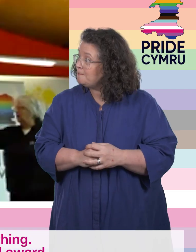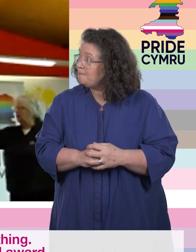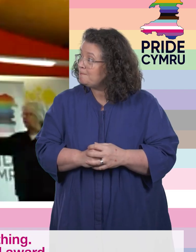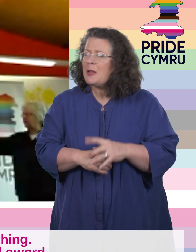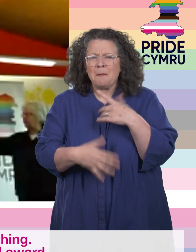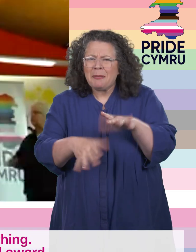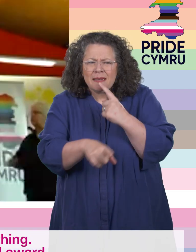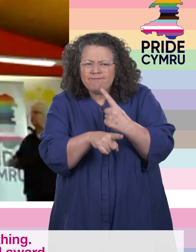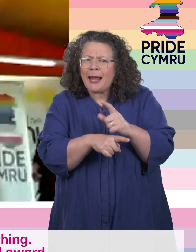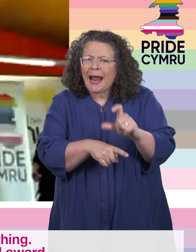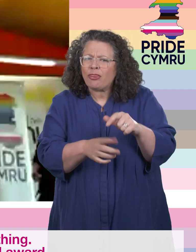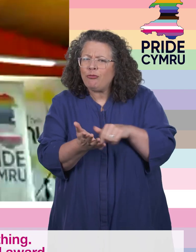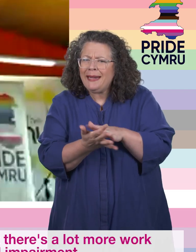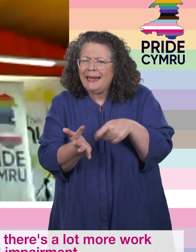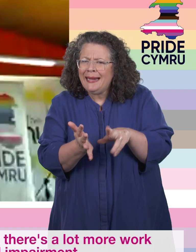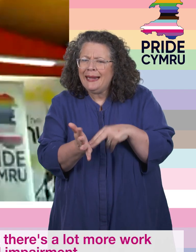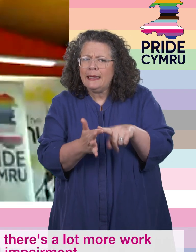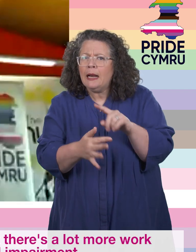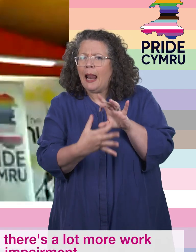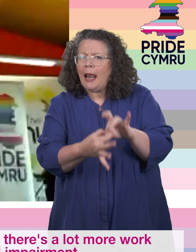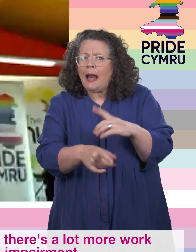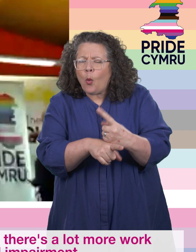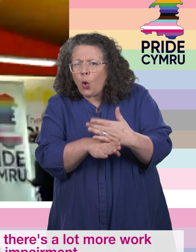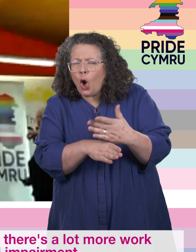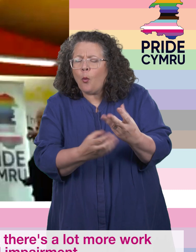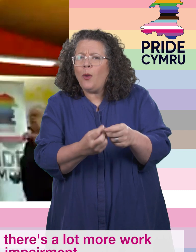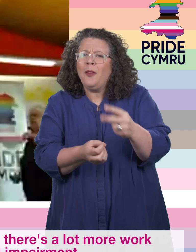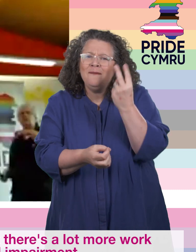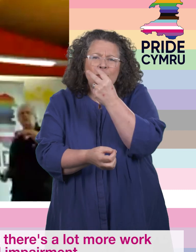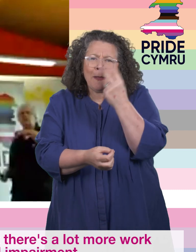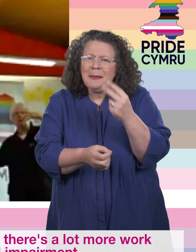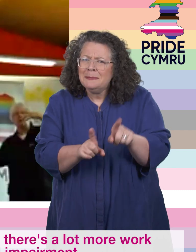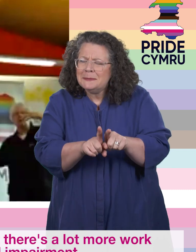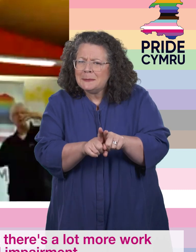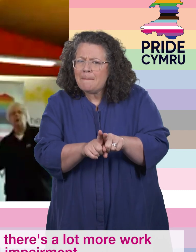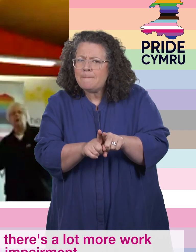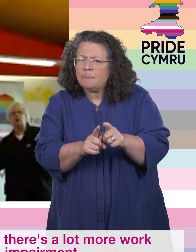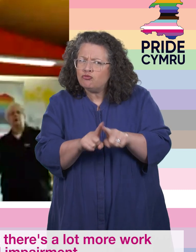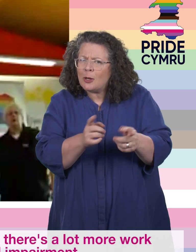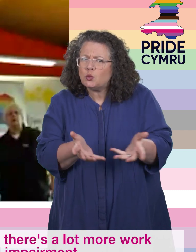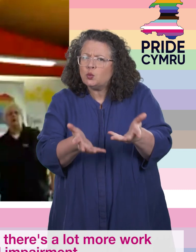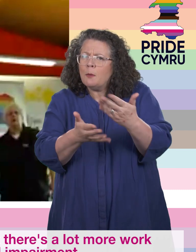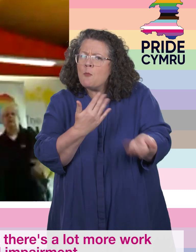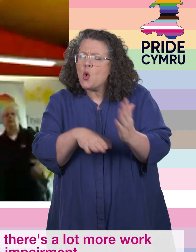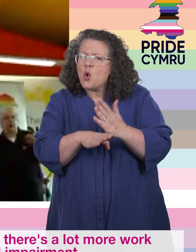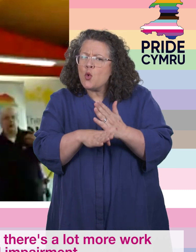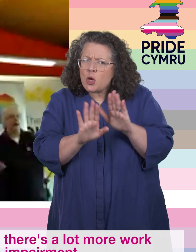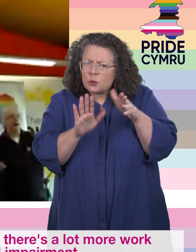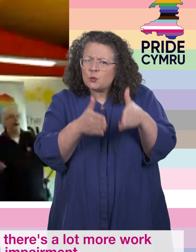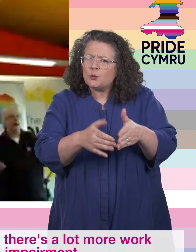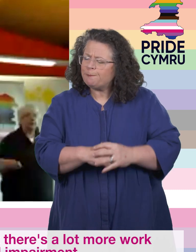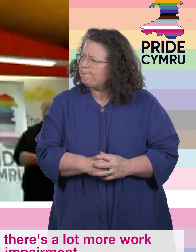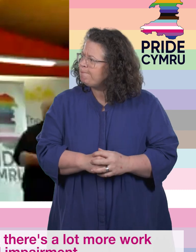hold the gold award. And I know, in talking to Catherine, yes, that there's a lot more work being done as well on